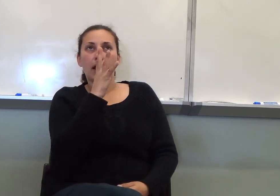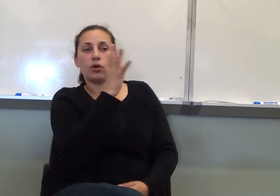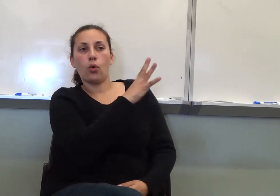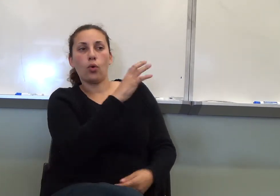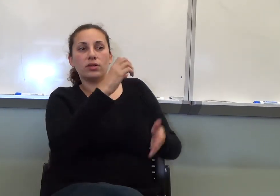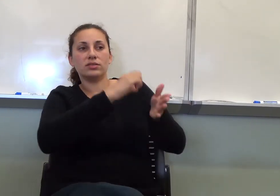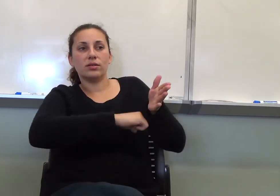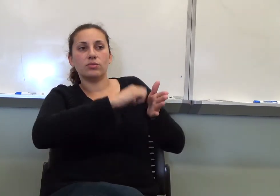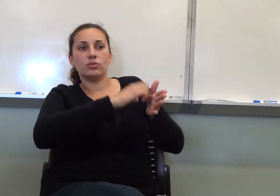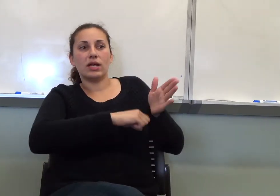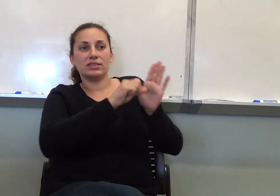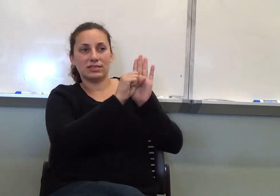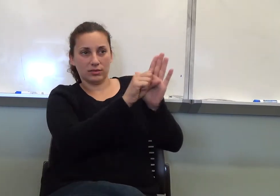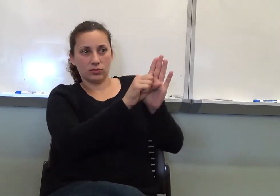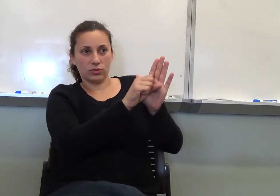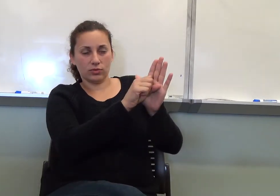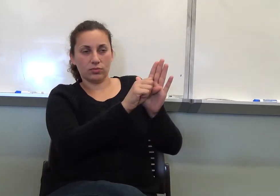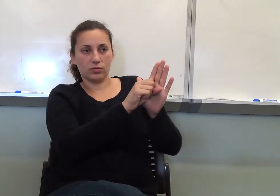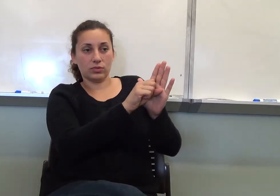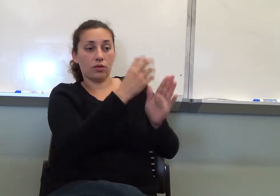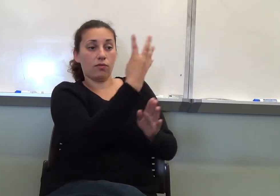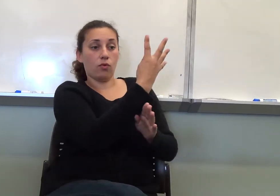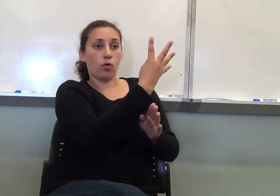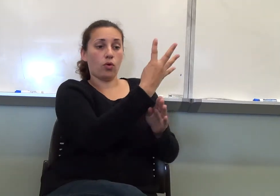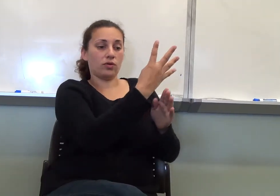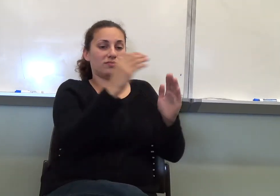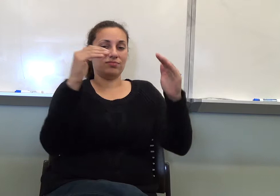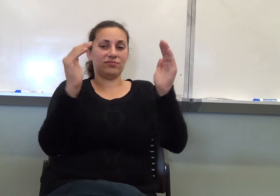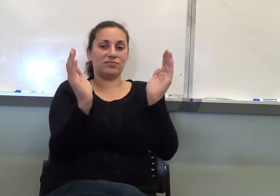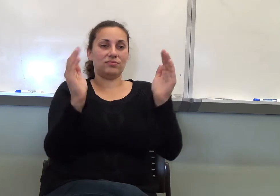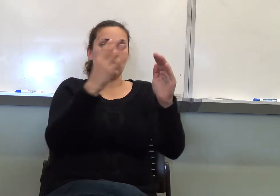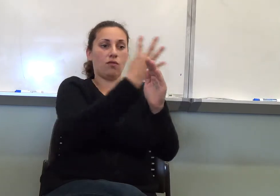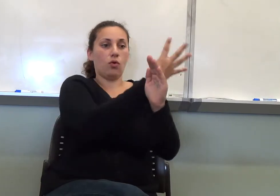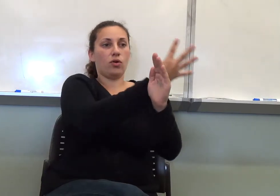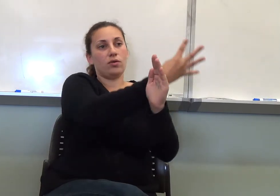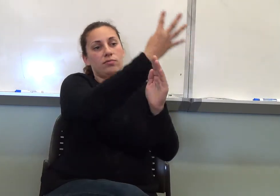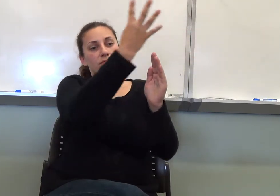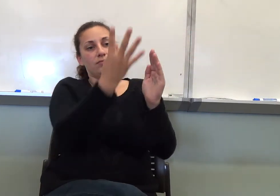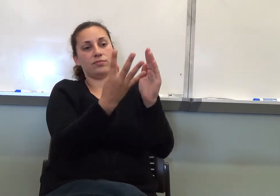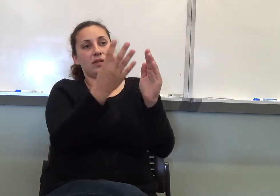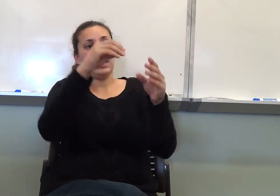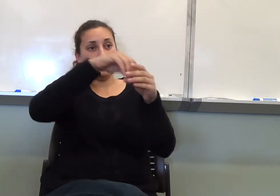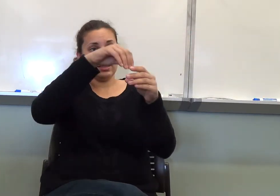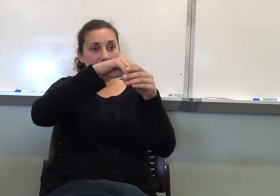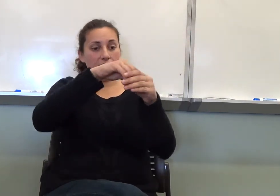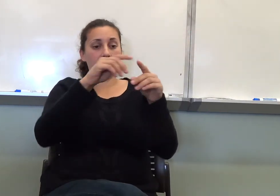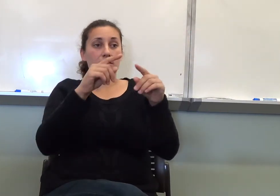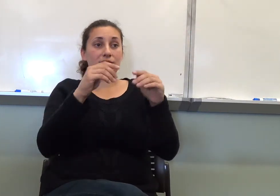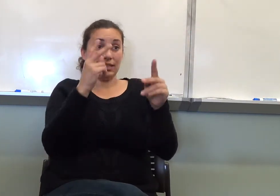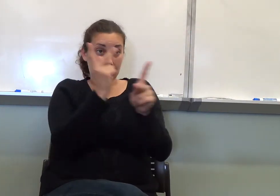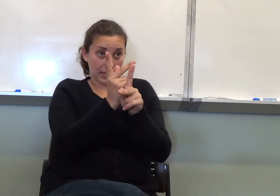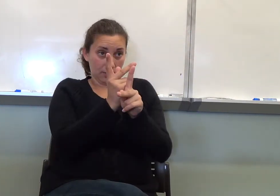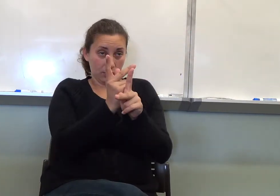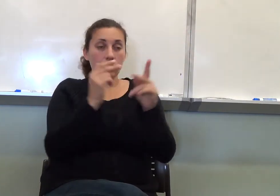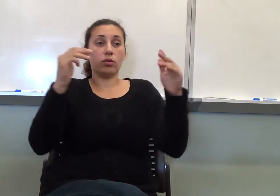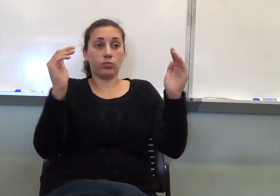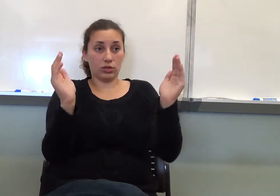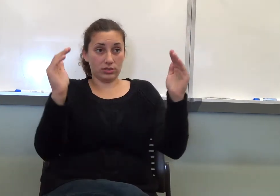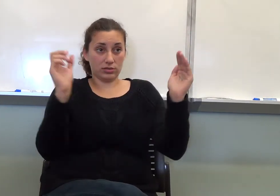there and just bring the 4 inside and do the multiplying, but keep the parentheses. that, I know it takes a